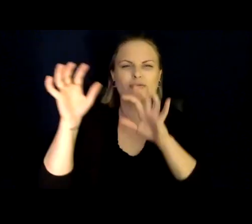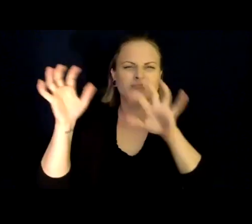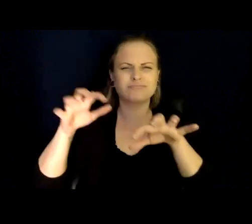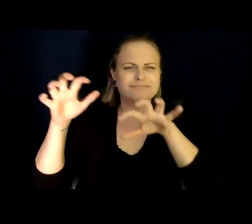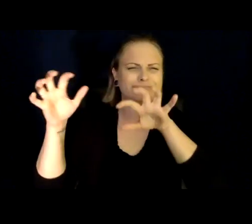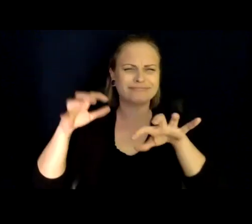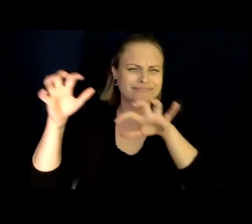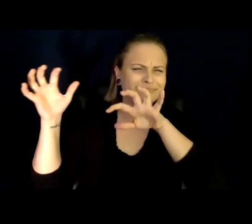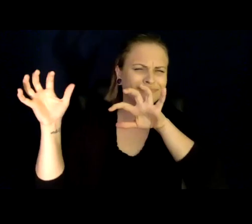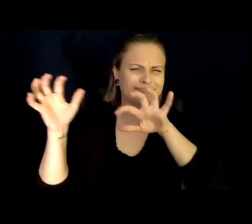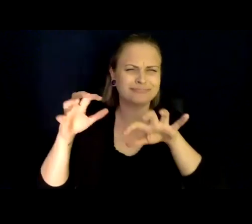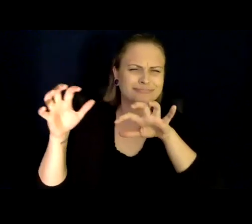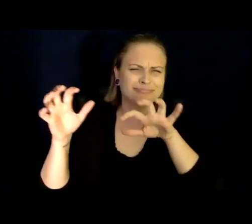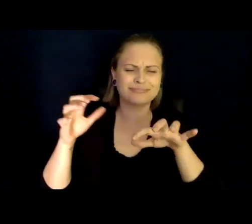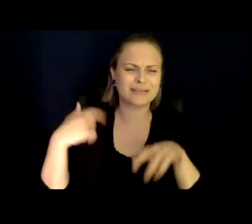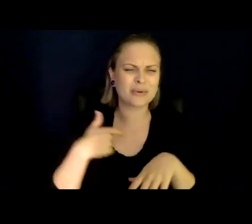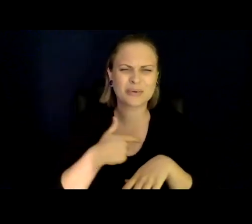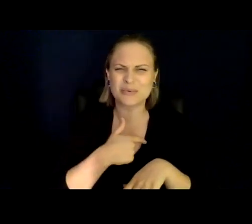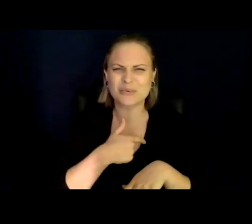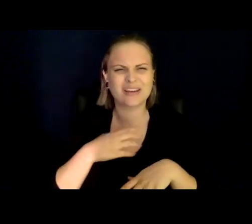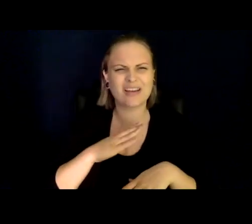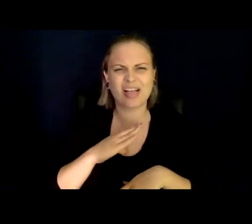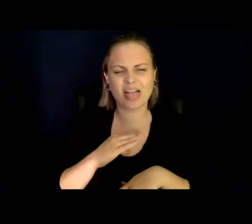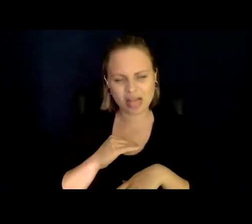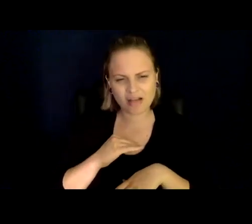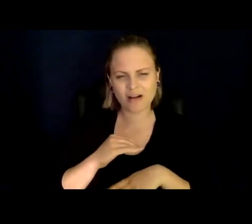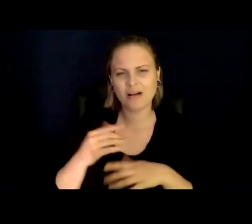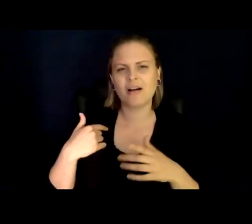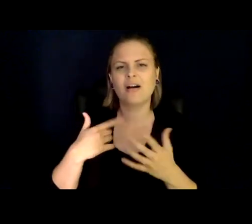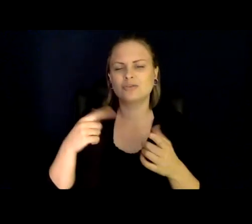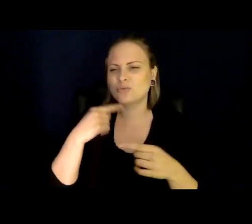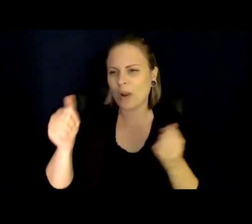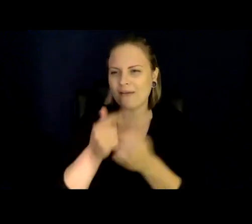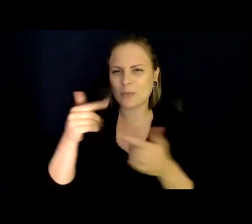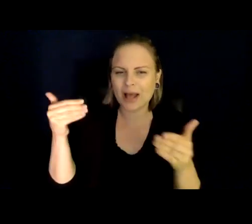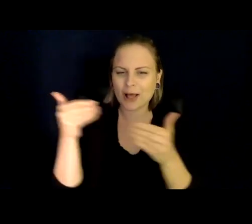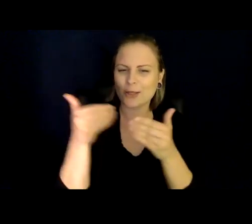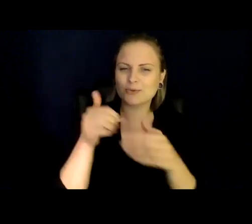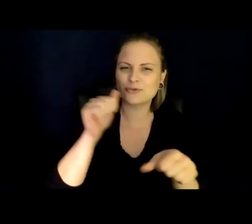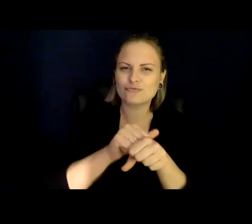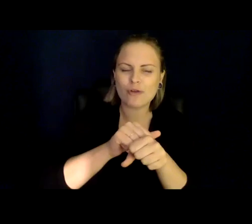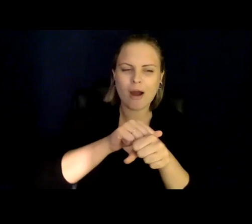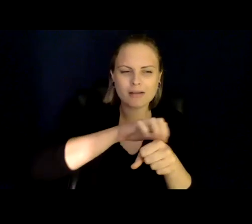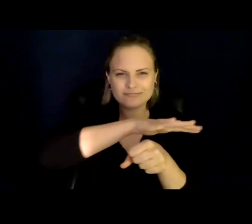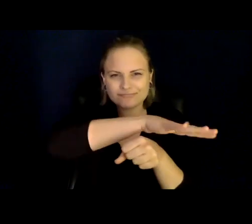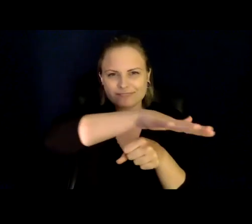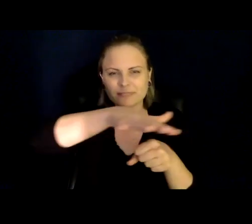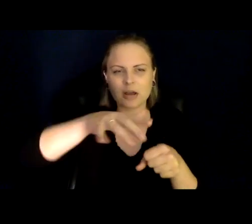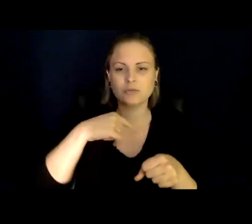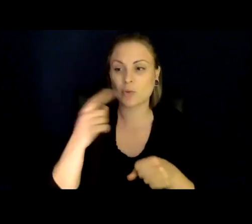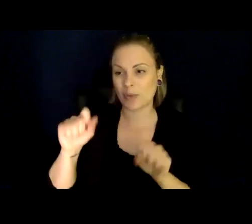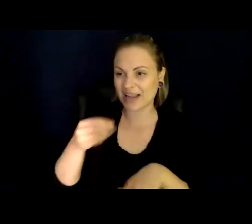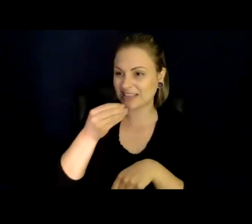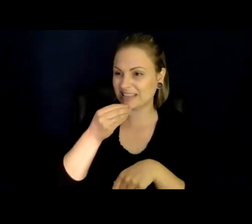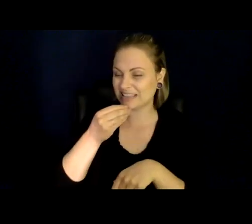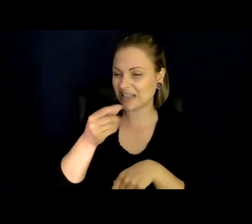our own. Urging everyone to get close to the rock outcropping at the ridge, I added that we could eat our lunches here. Water seeped